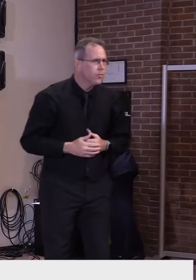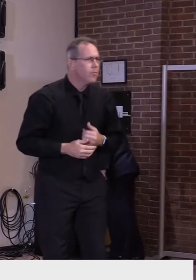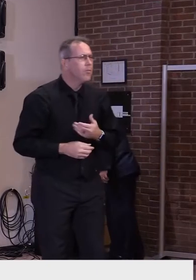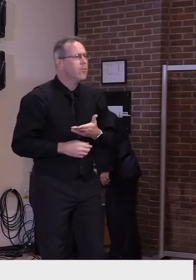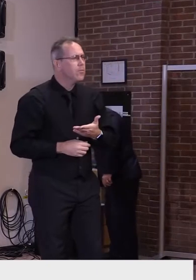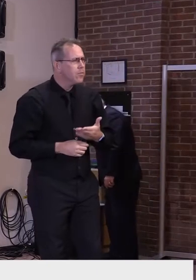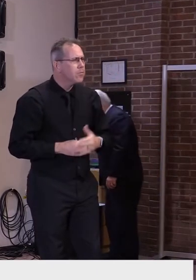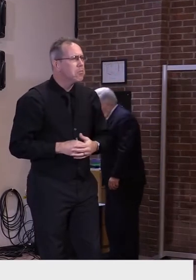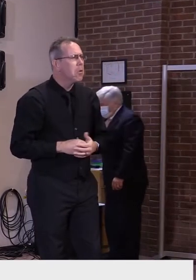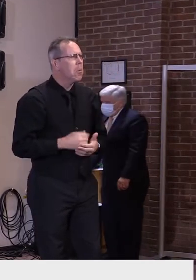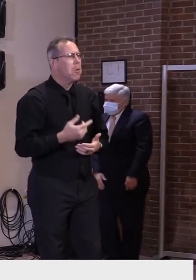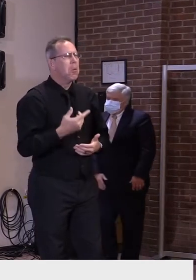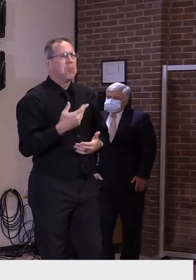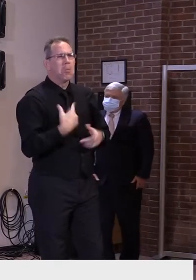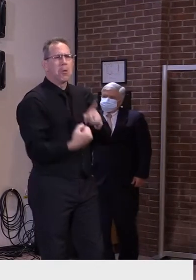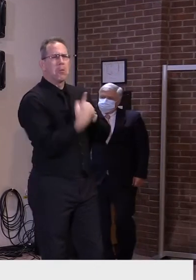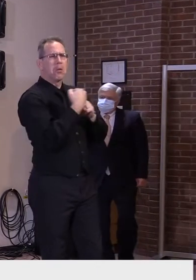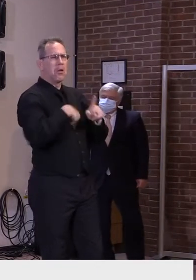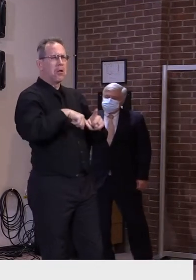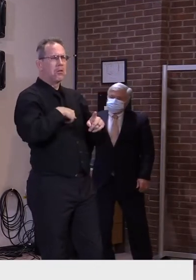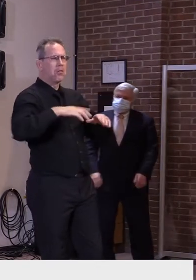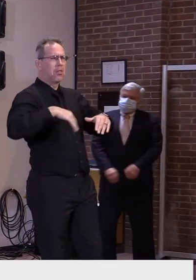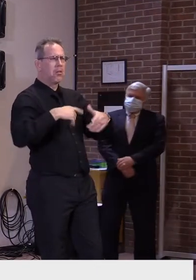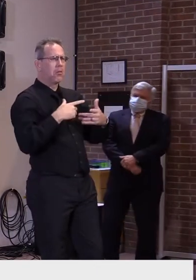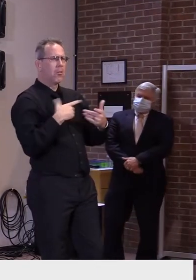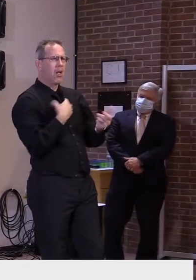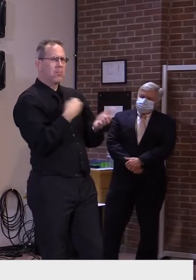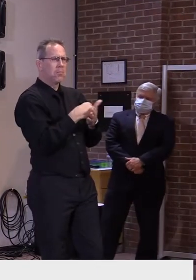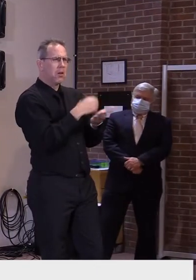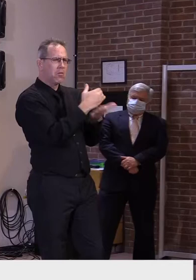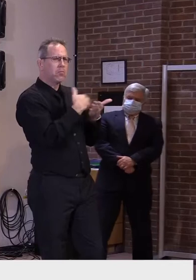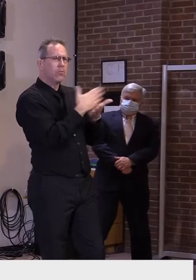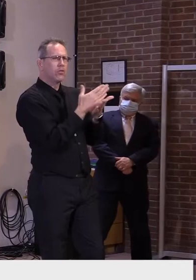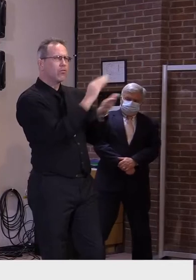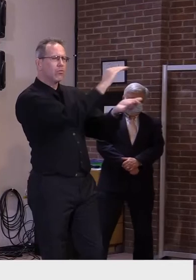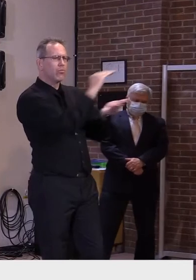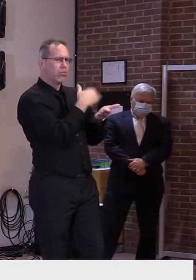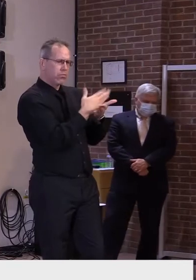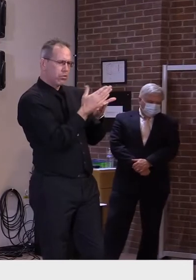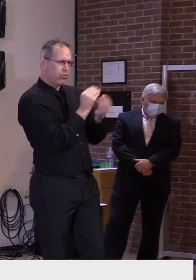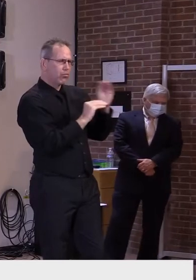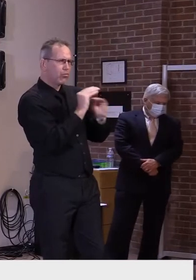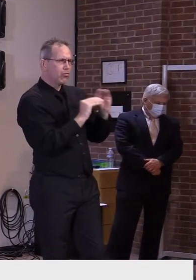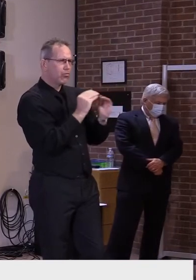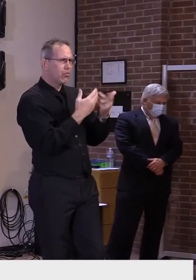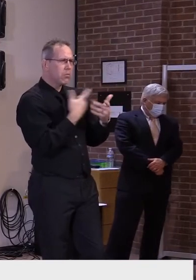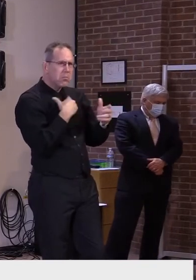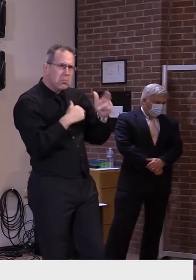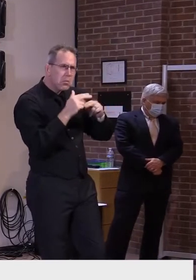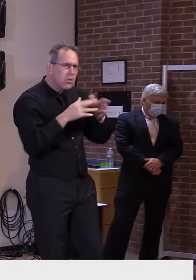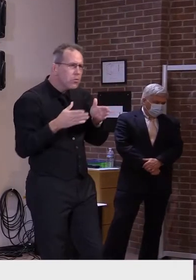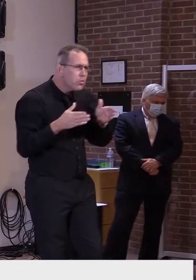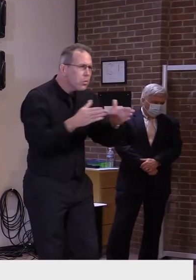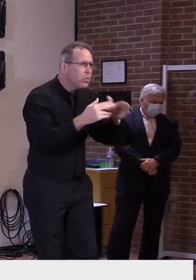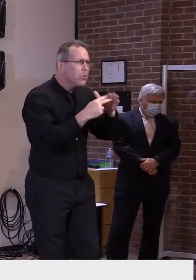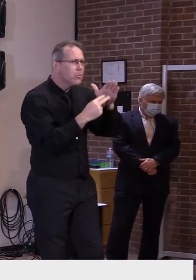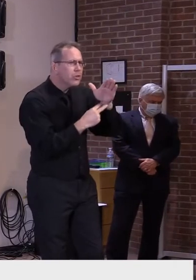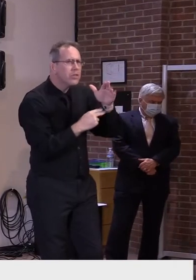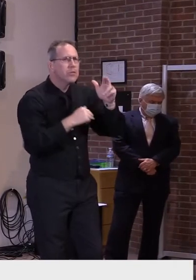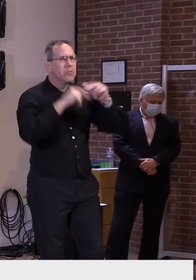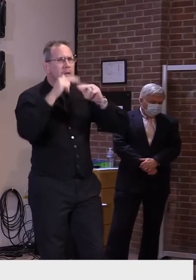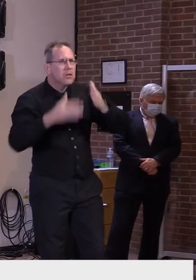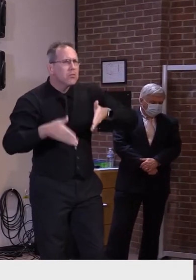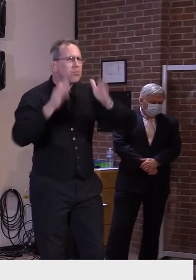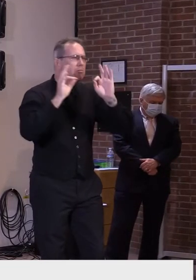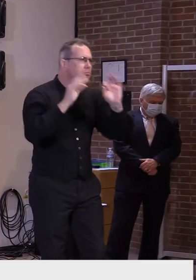We had that in place beforehand. We got through this season. We're in this fiscal year. But certainly this is coming at a good time